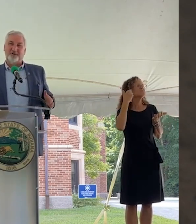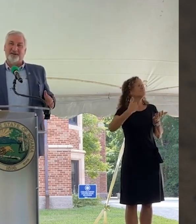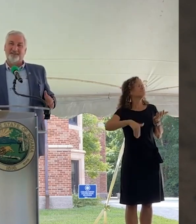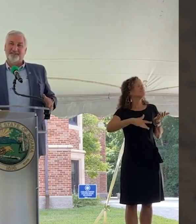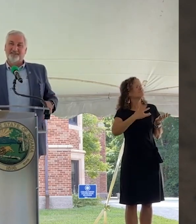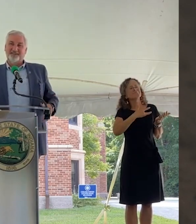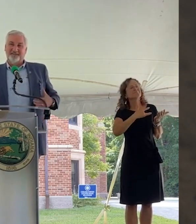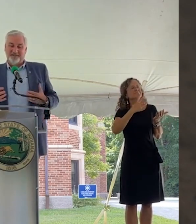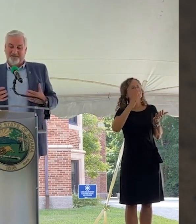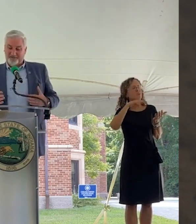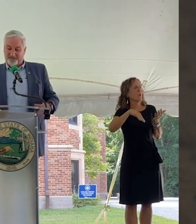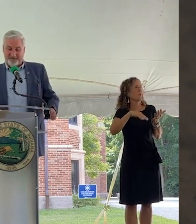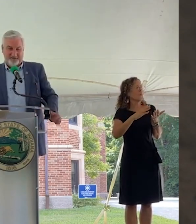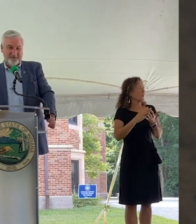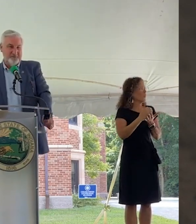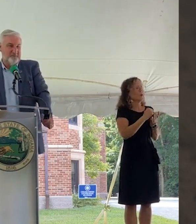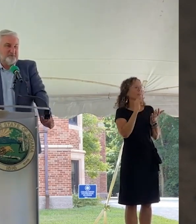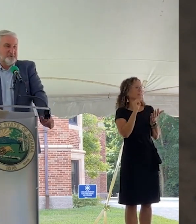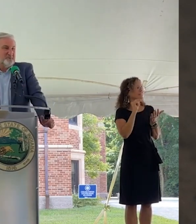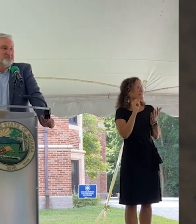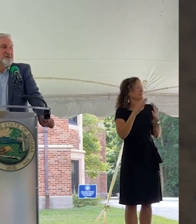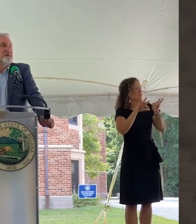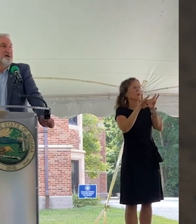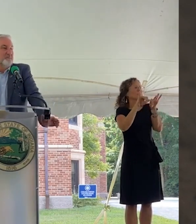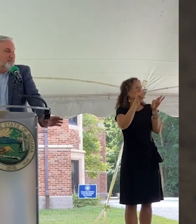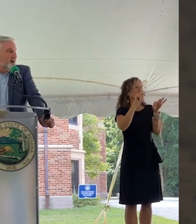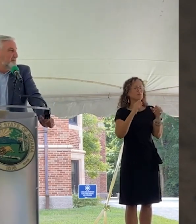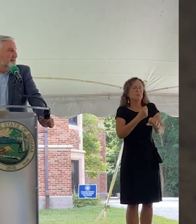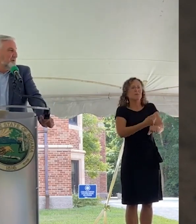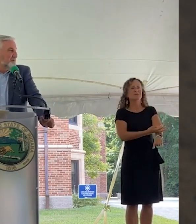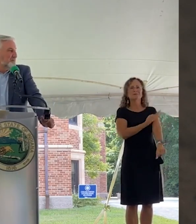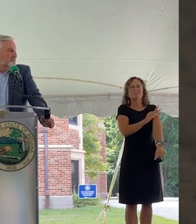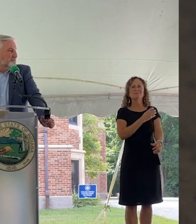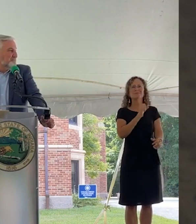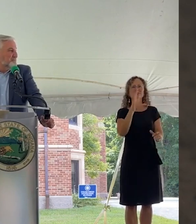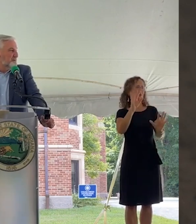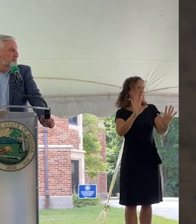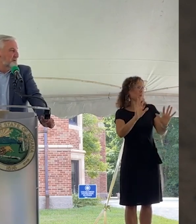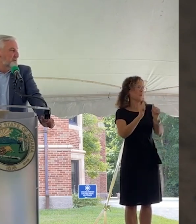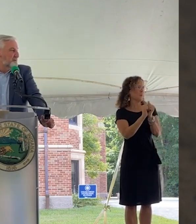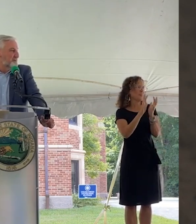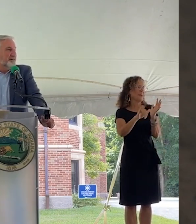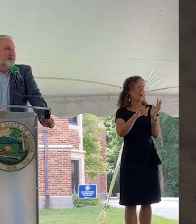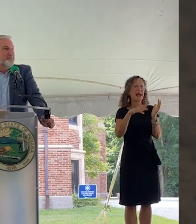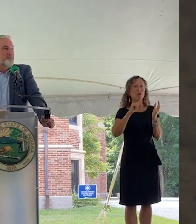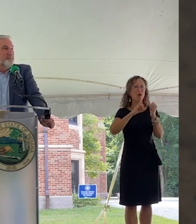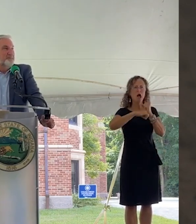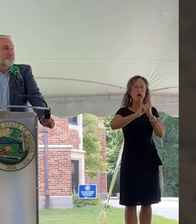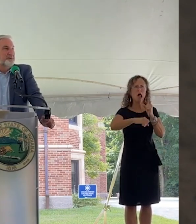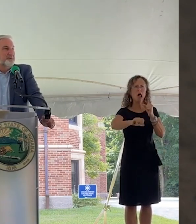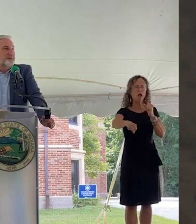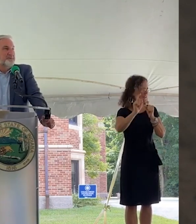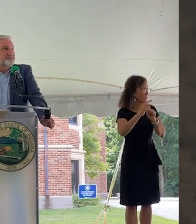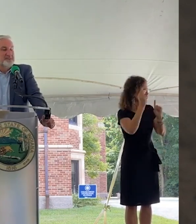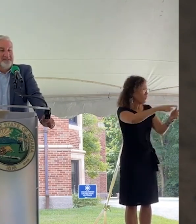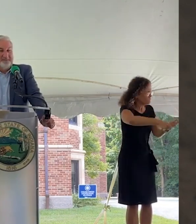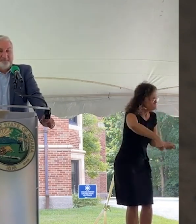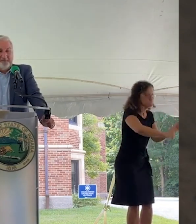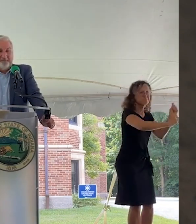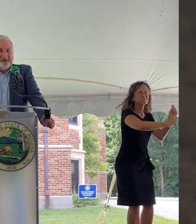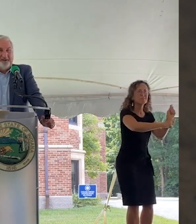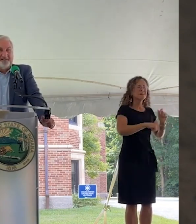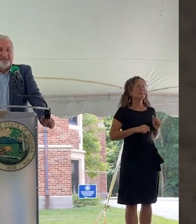true ROI. It is goosebumps cool. So with that, I don't want to hold us up from turning dirt. We